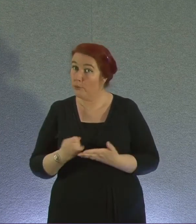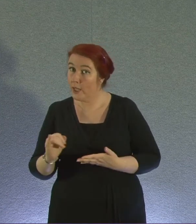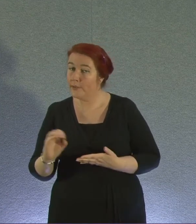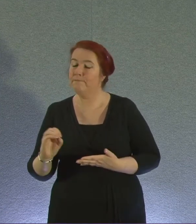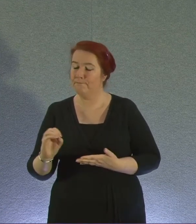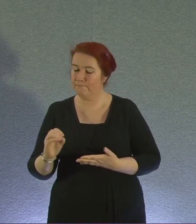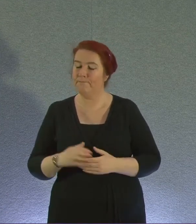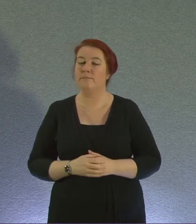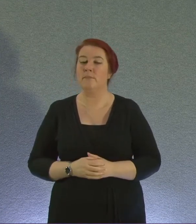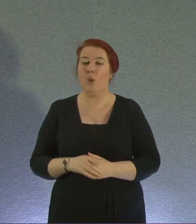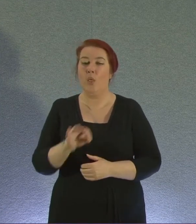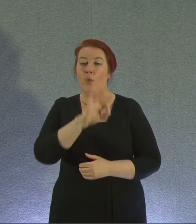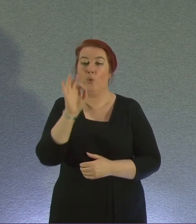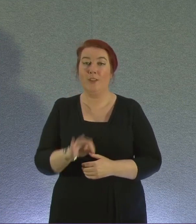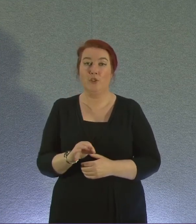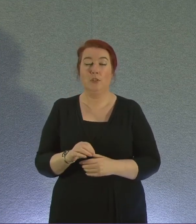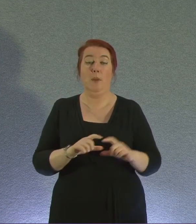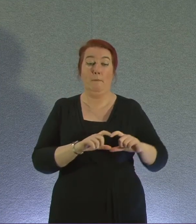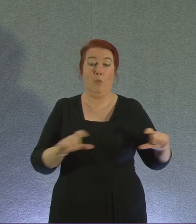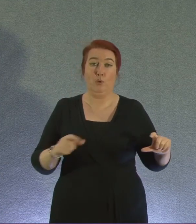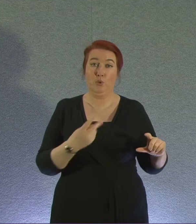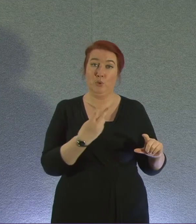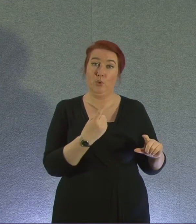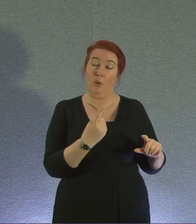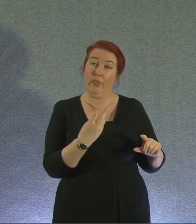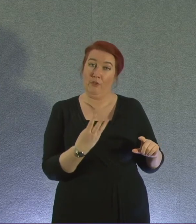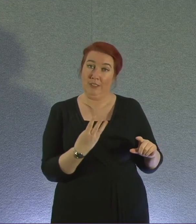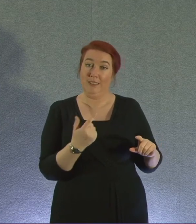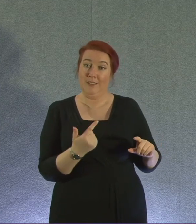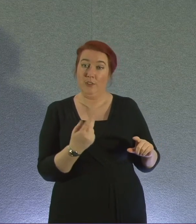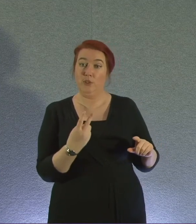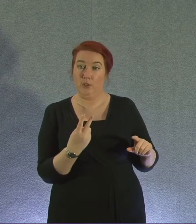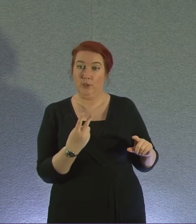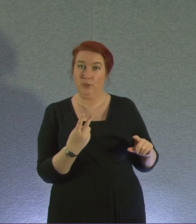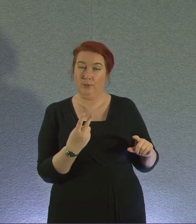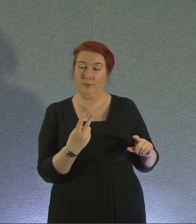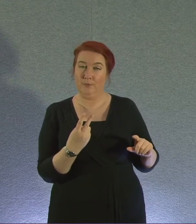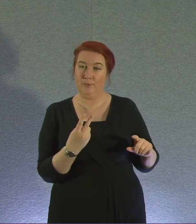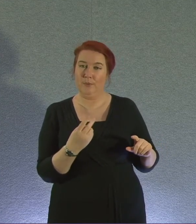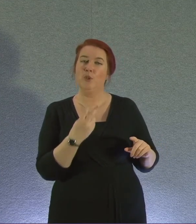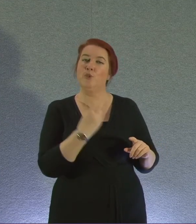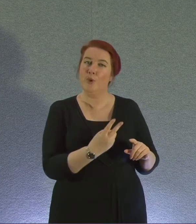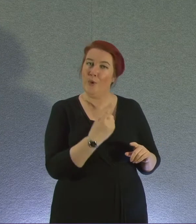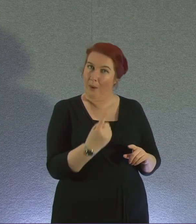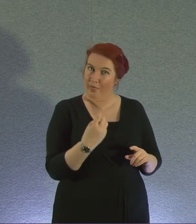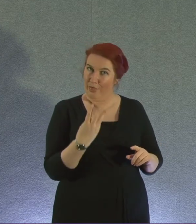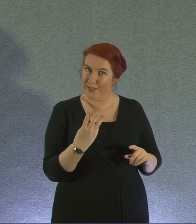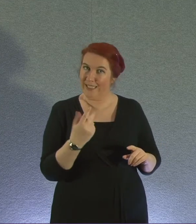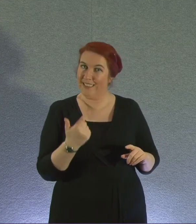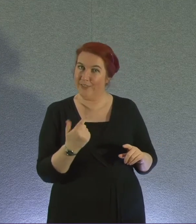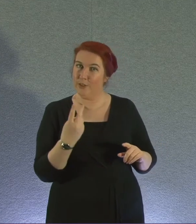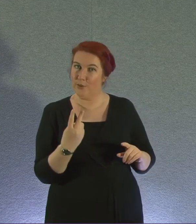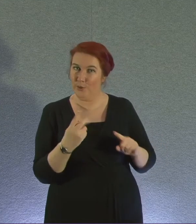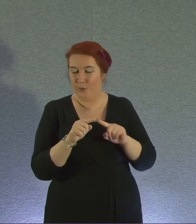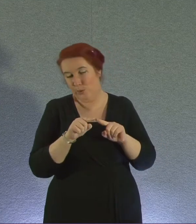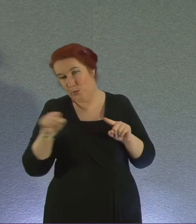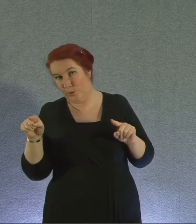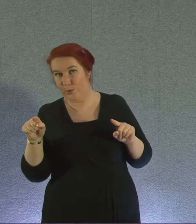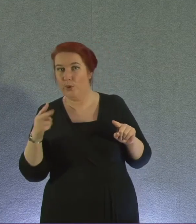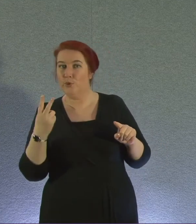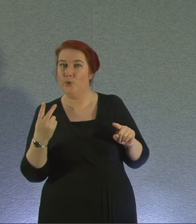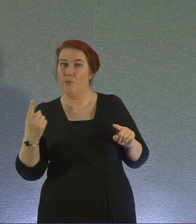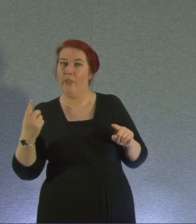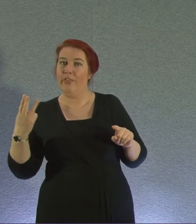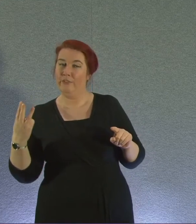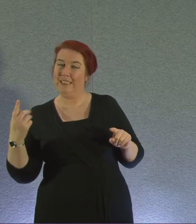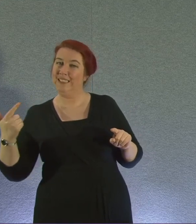the question is that motions 21372, 21372, 21372 to